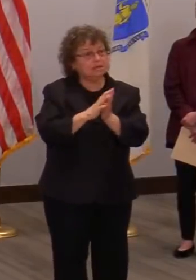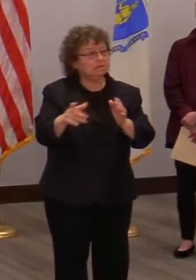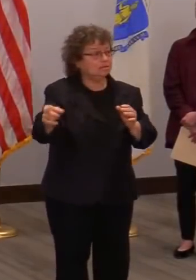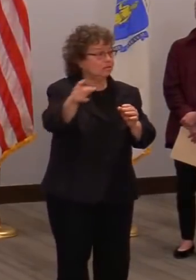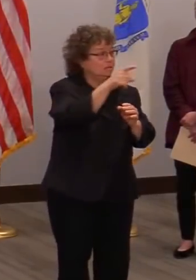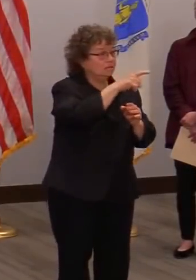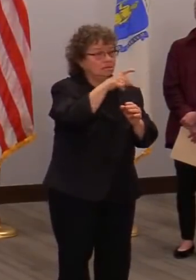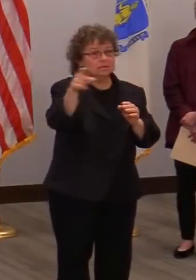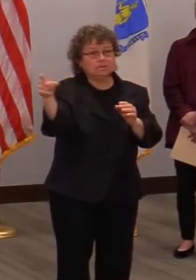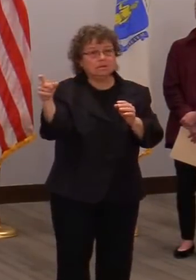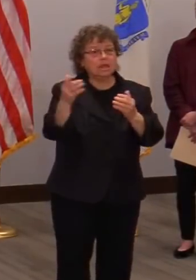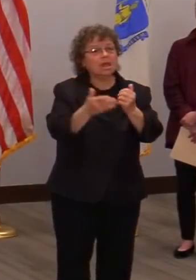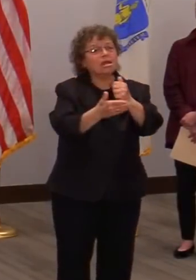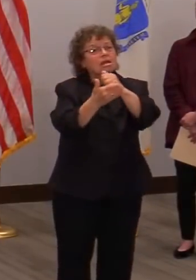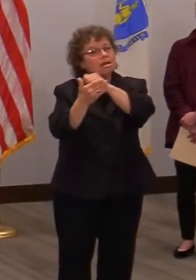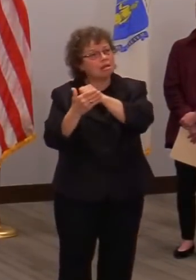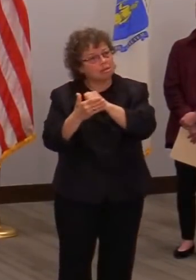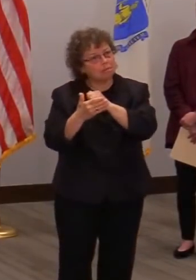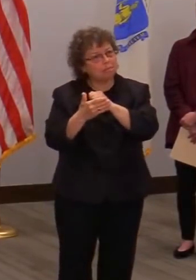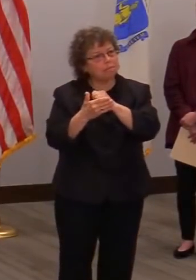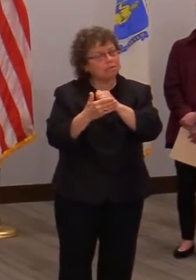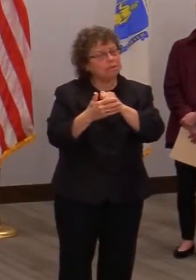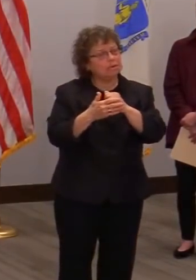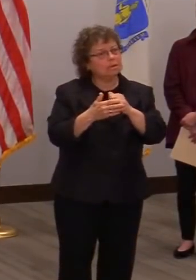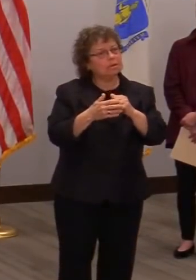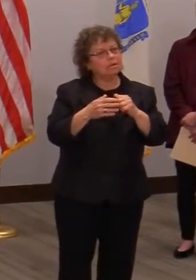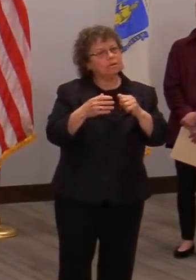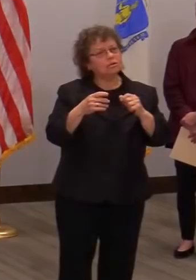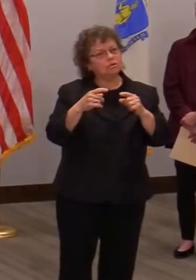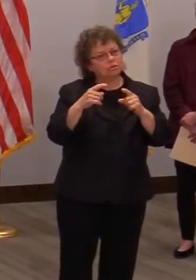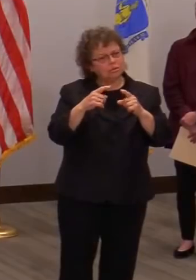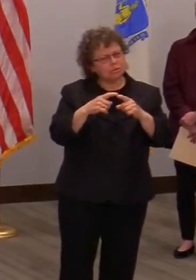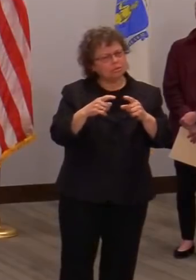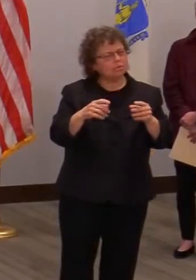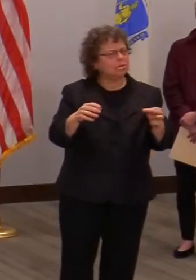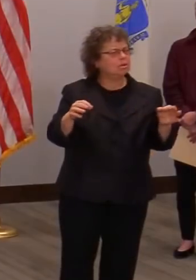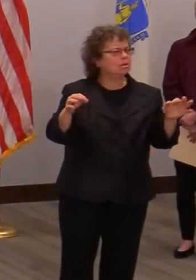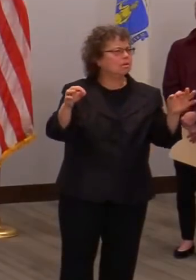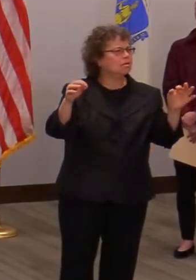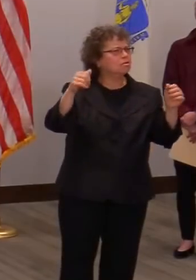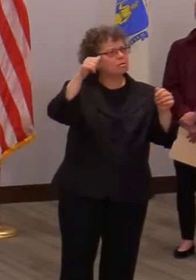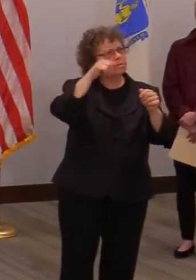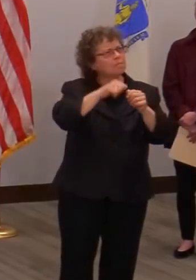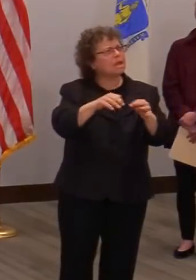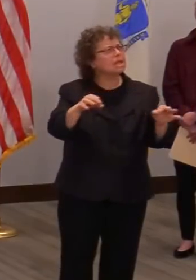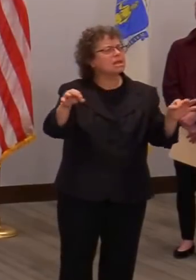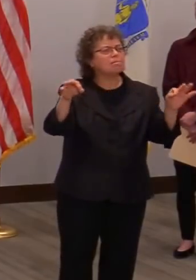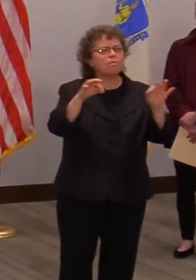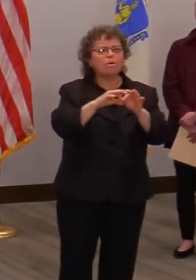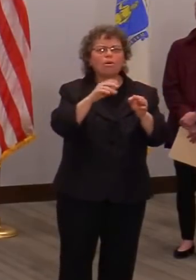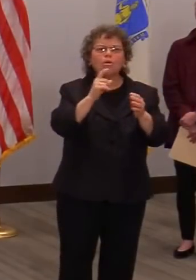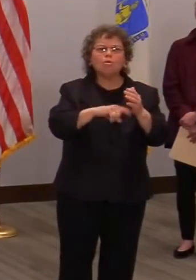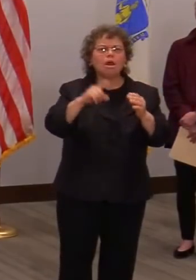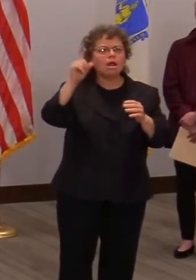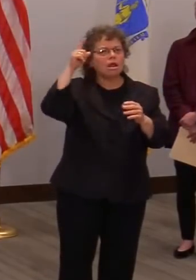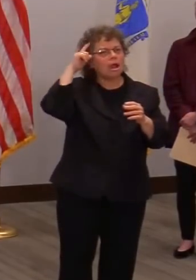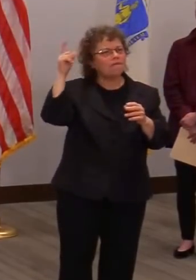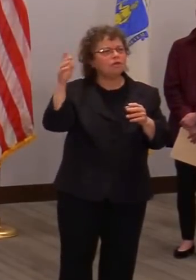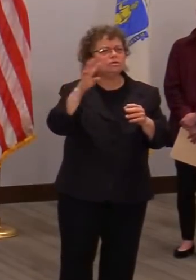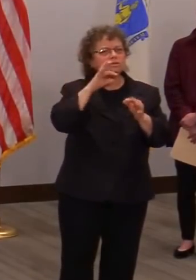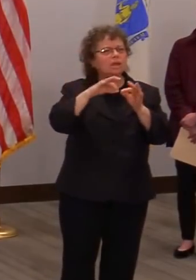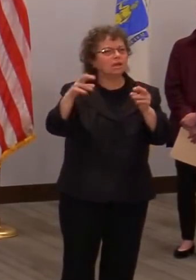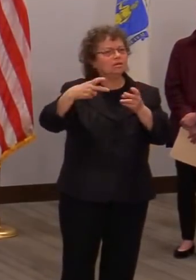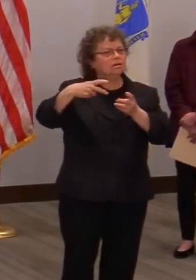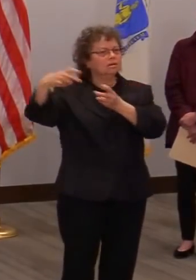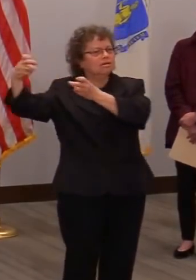convincing, persuading, and championing that very important slogan that the governor stole from me, called